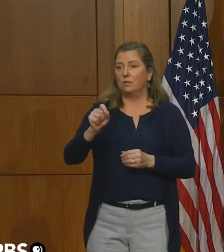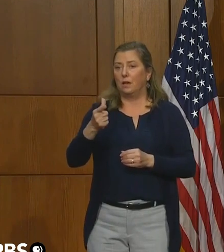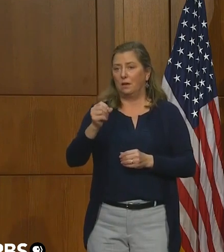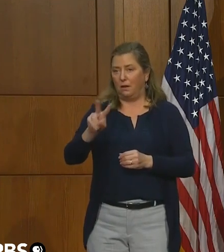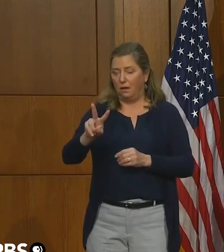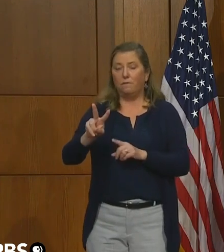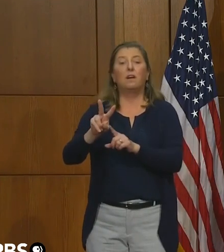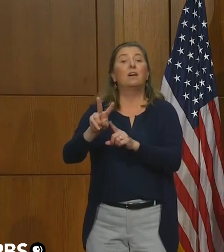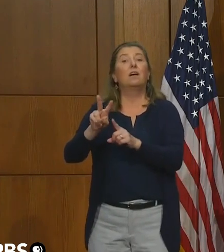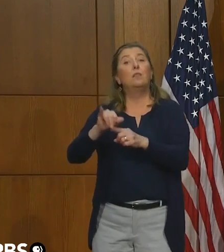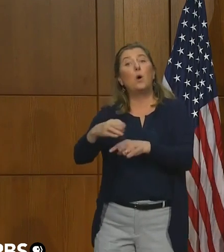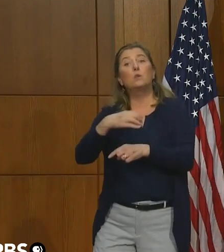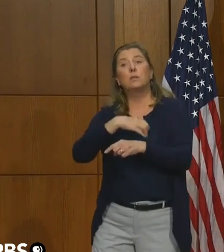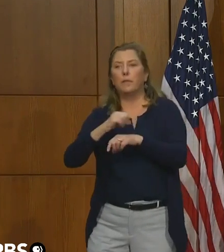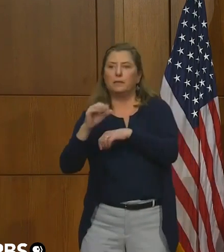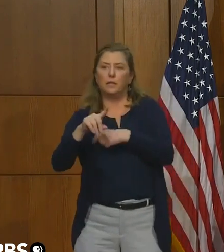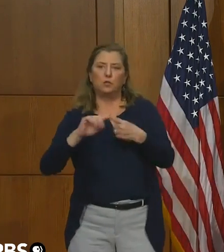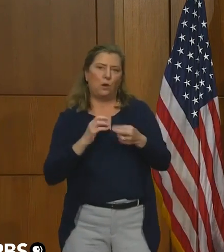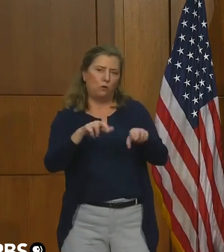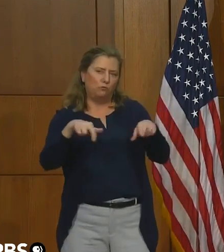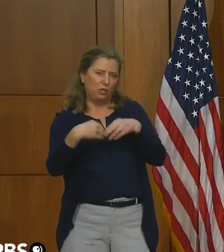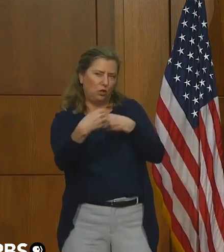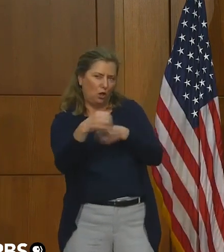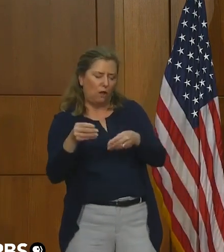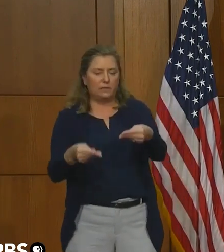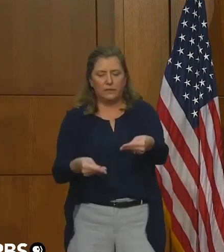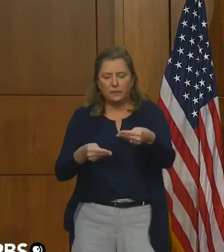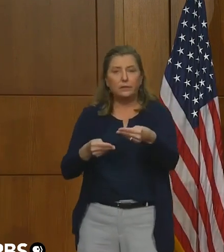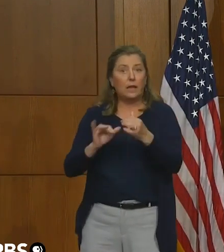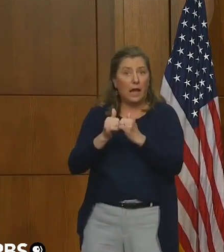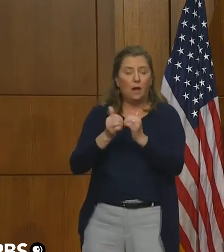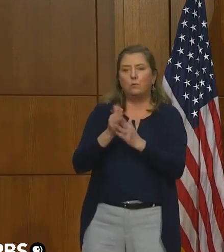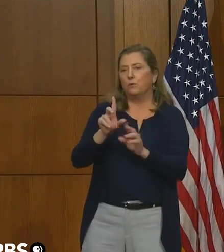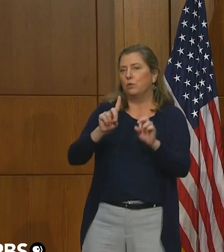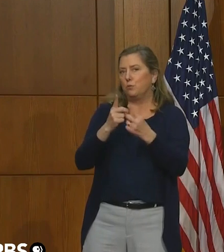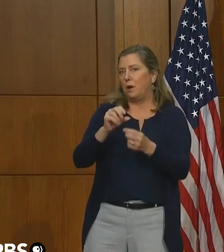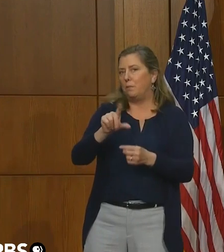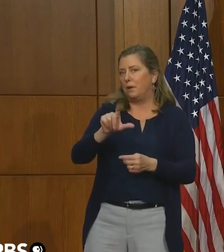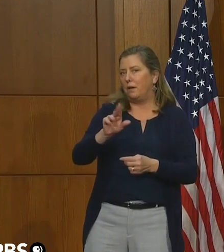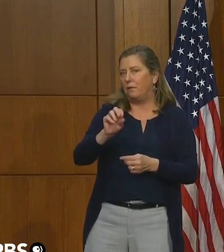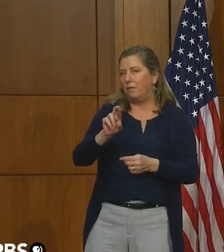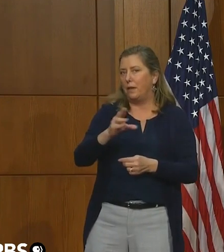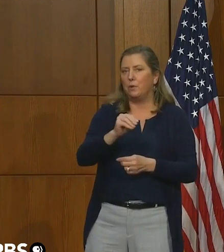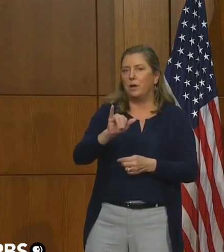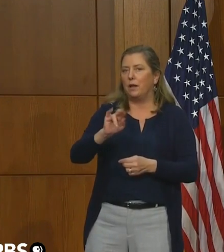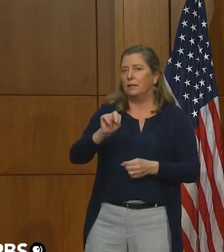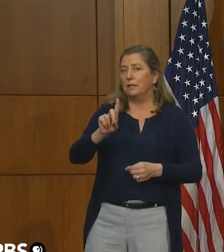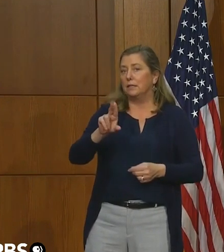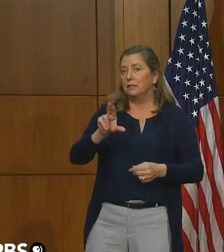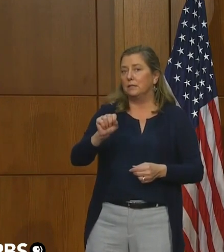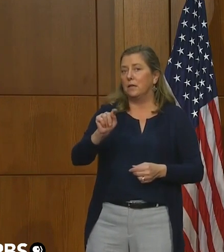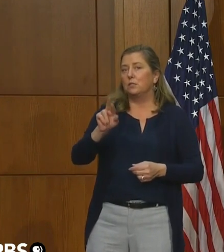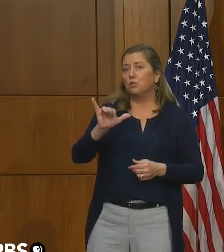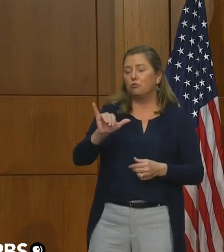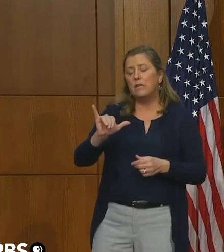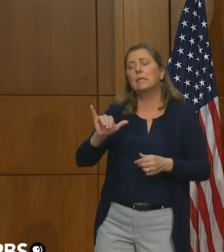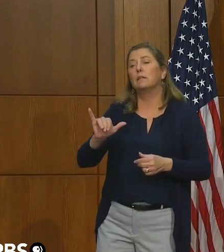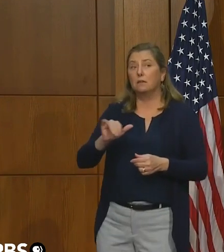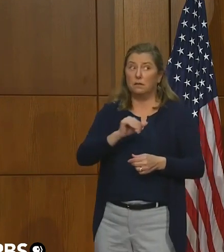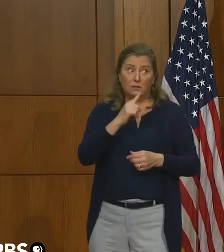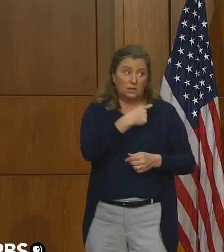OSHA sends those complaints to our regional offices through the Department of Labor and Industry. What the governor mentioned today is that he's requested